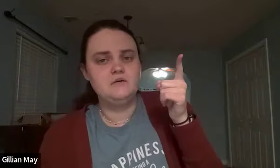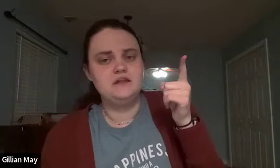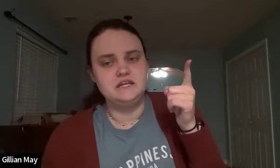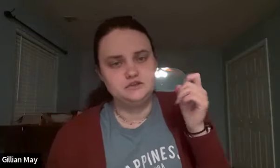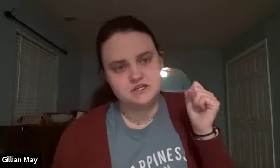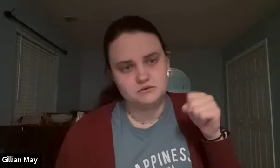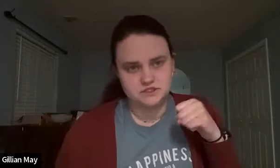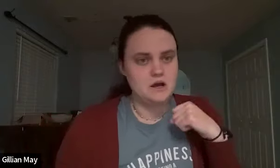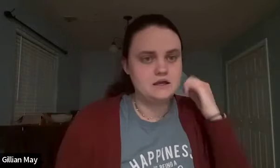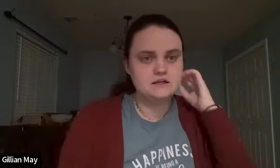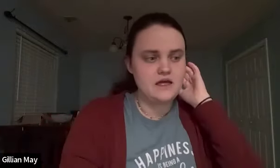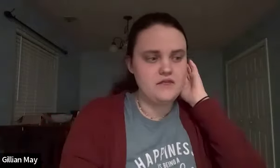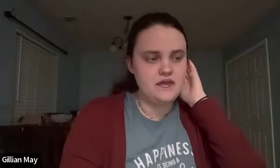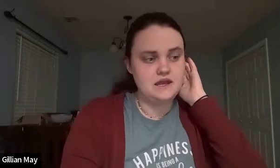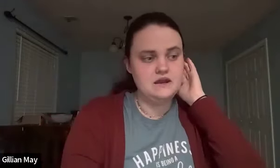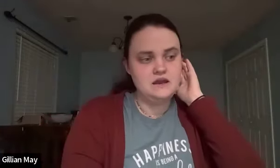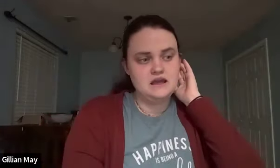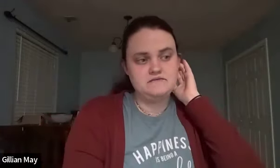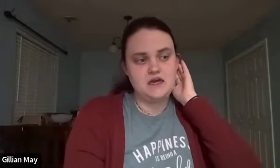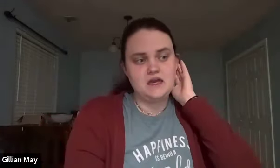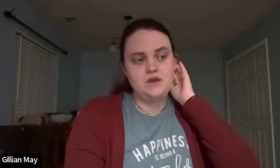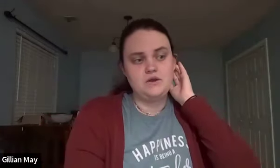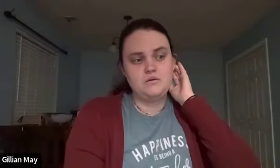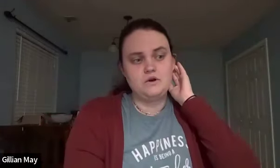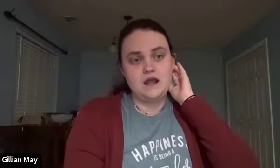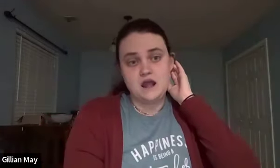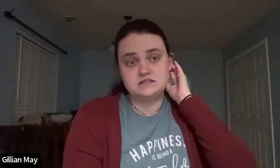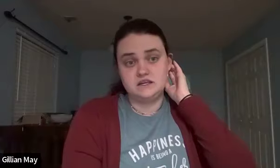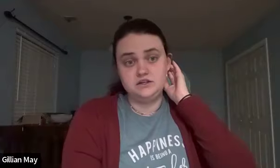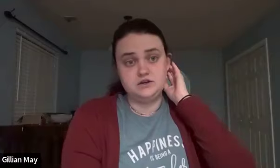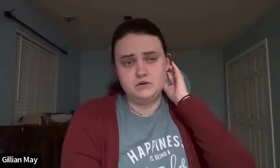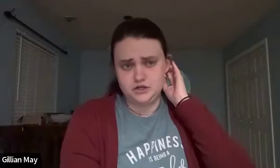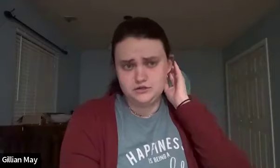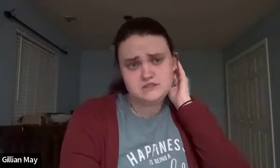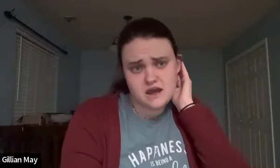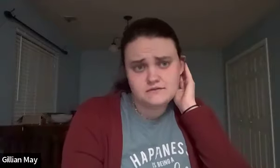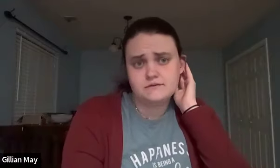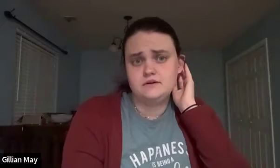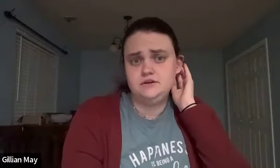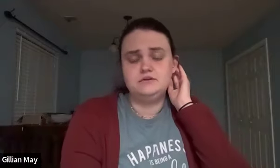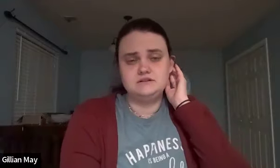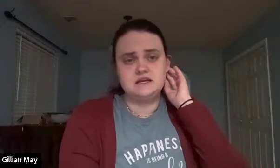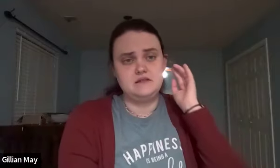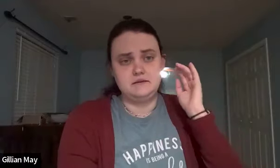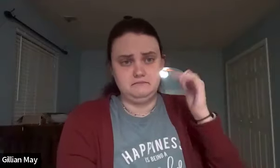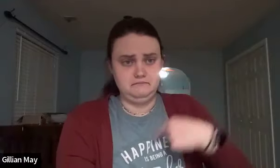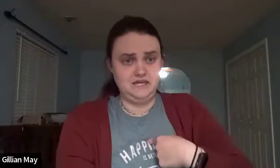And then usually they'll respond. And then if they were to ask, like, are you deaf? You could say, like,